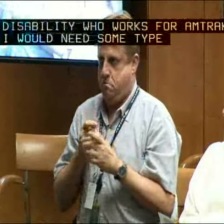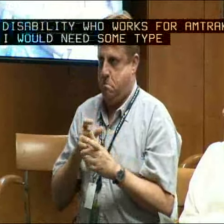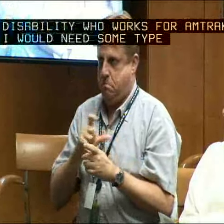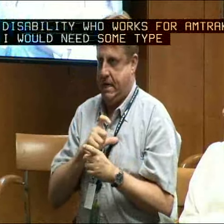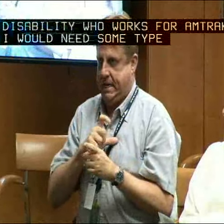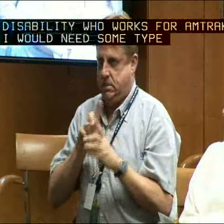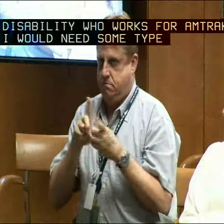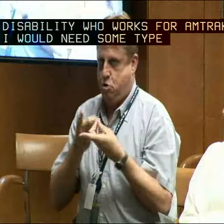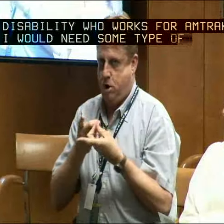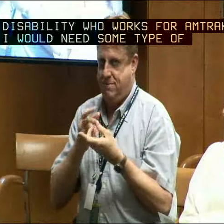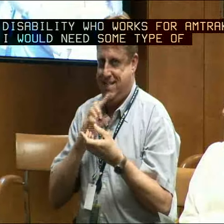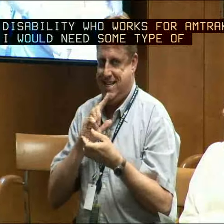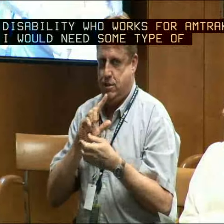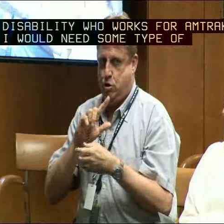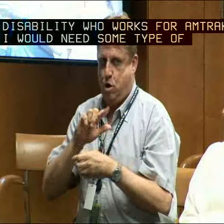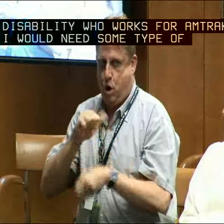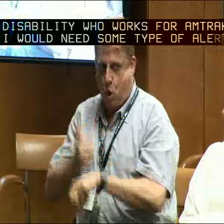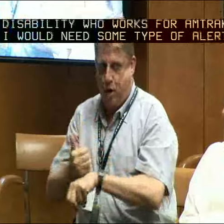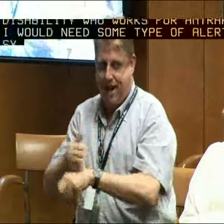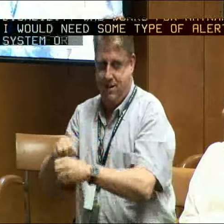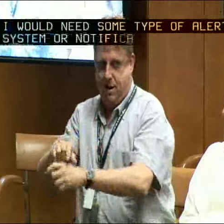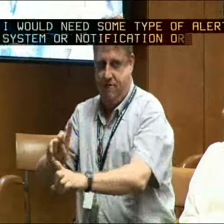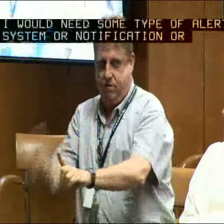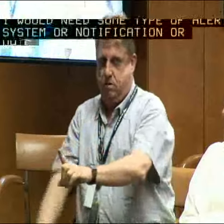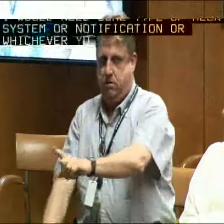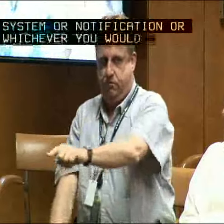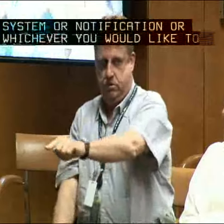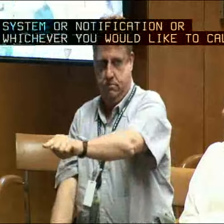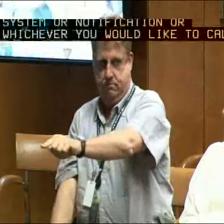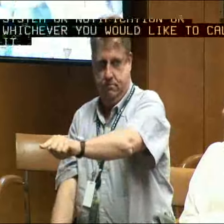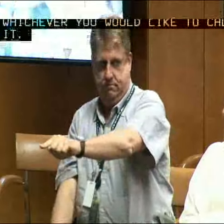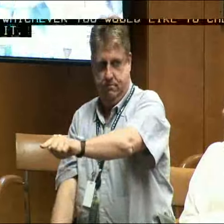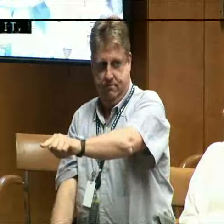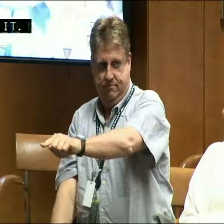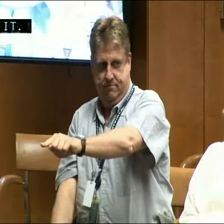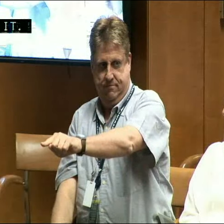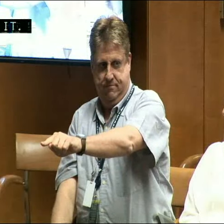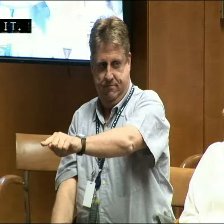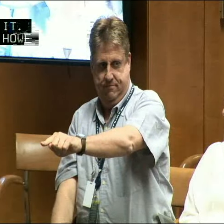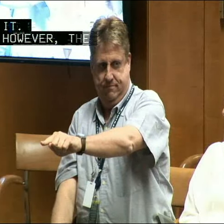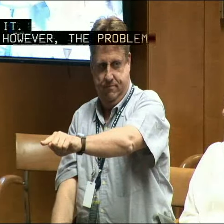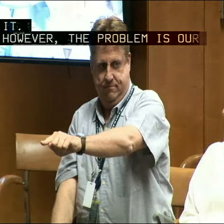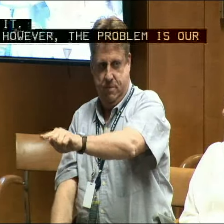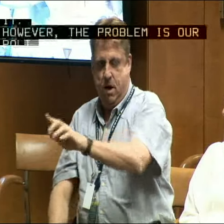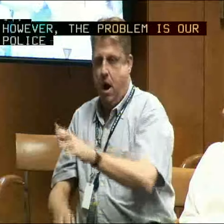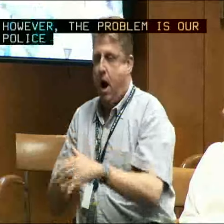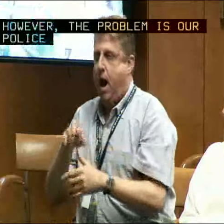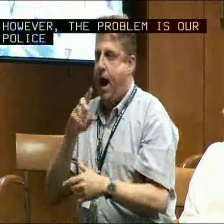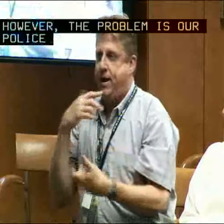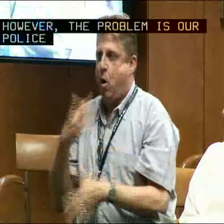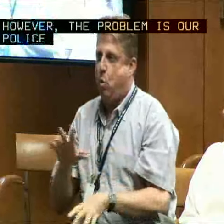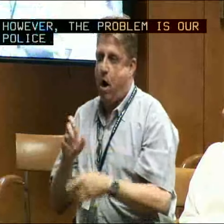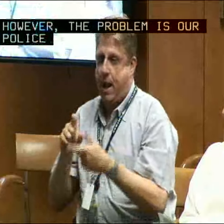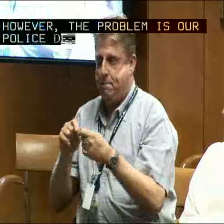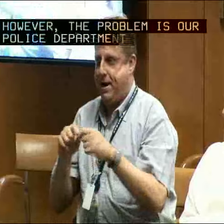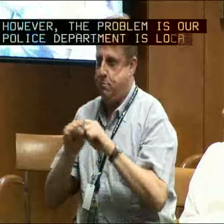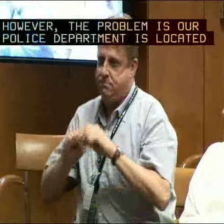problem is our police department is located, their home base is based out of